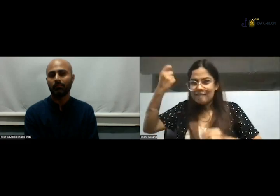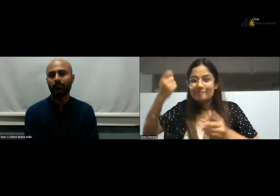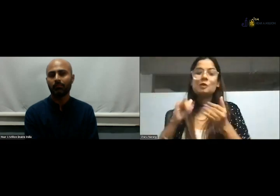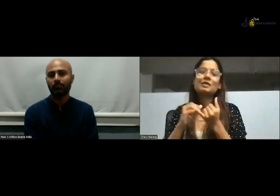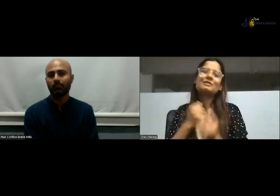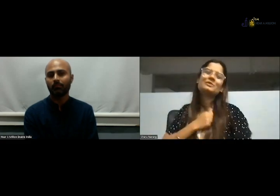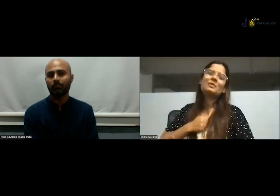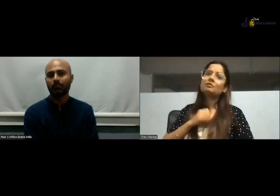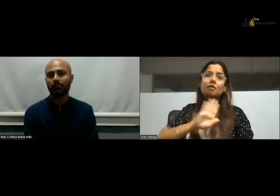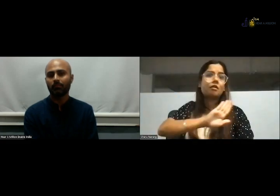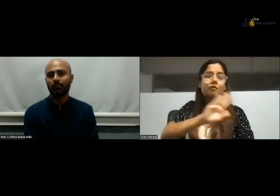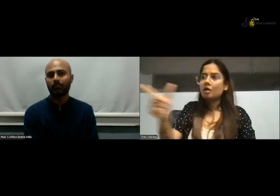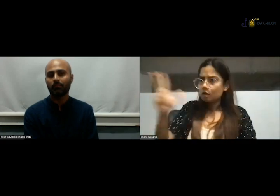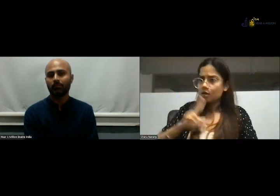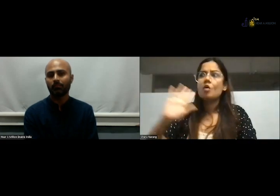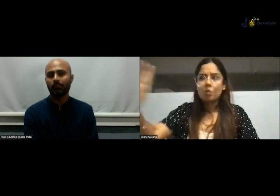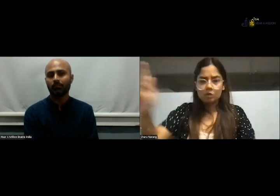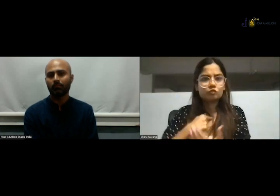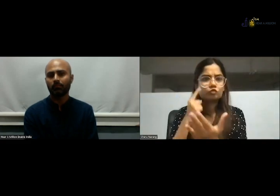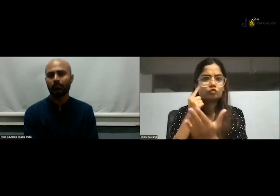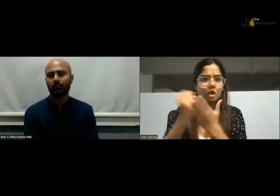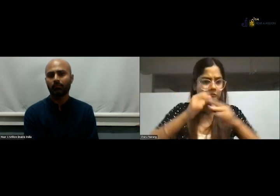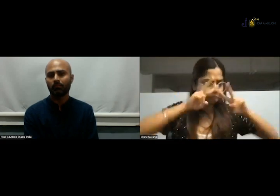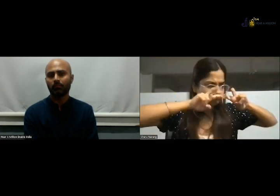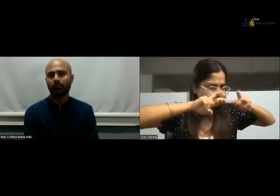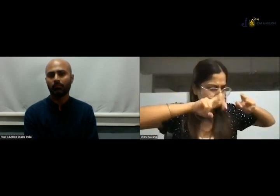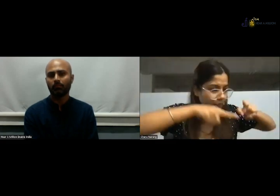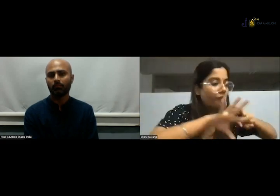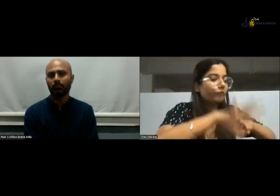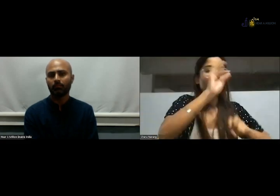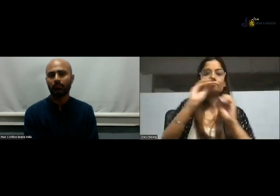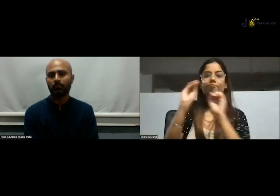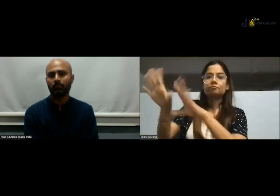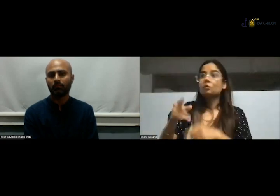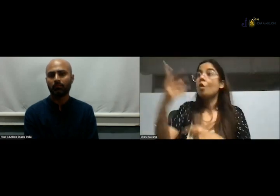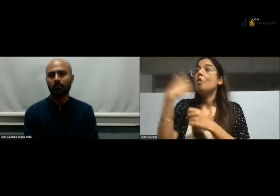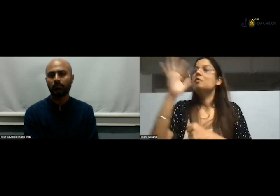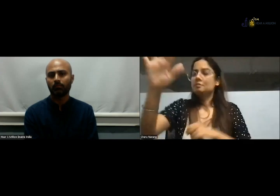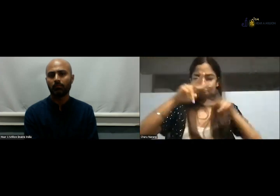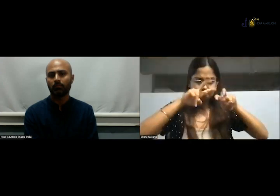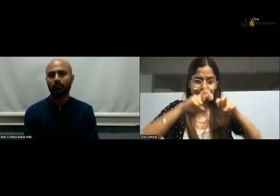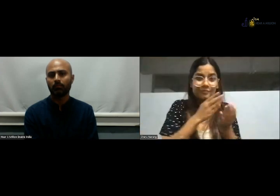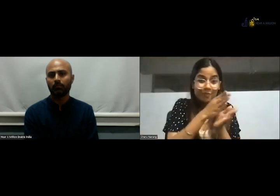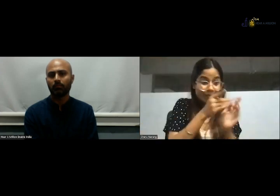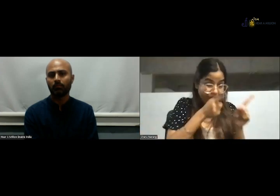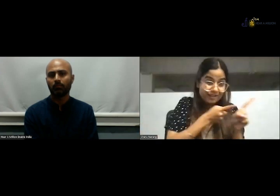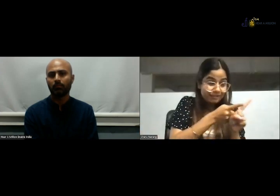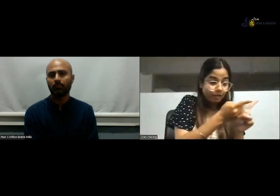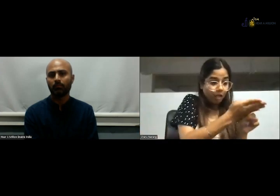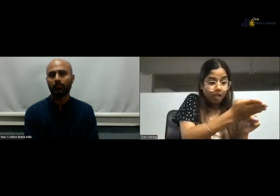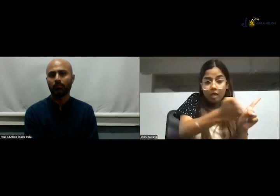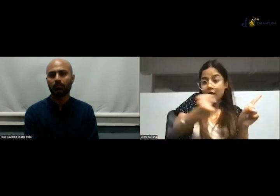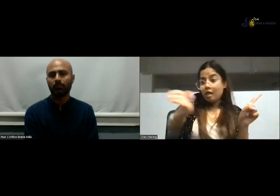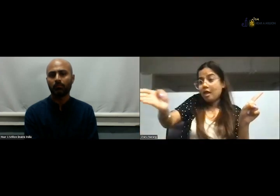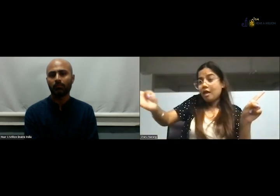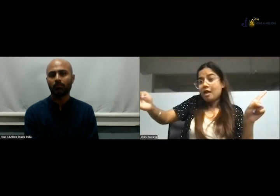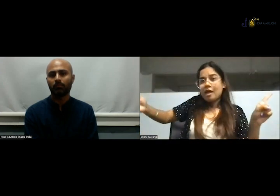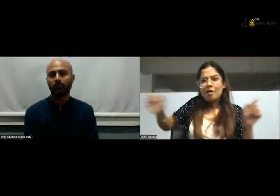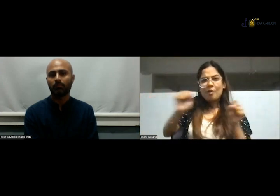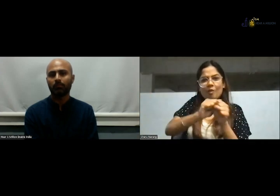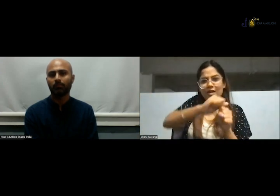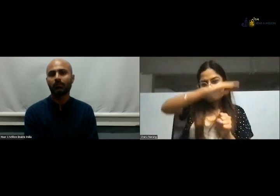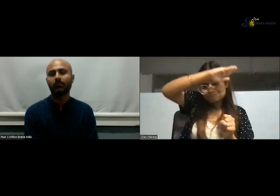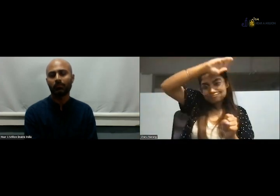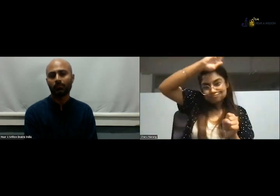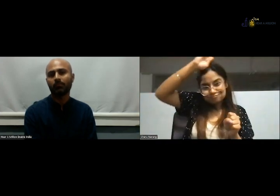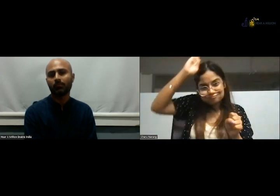well, whether it was about, the different cases and so many things. She does research. Whatever I used to do, I used to share